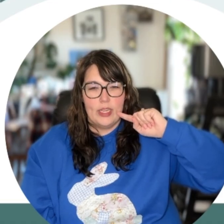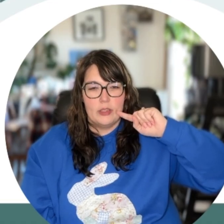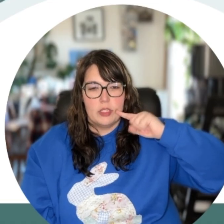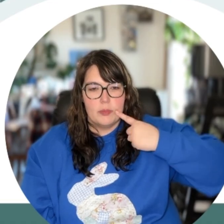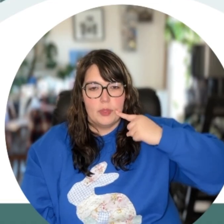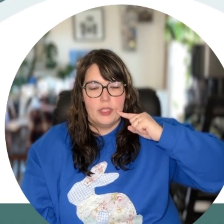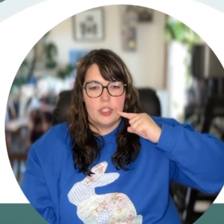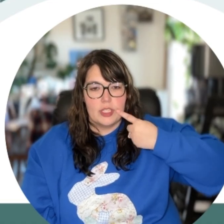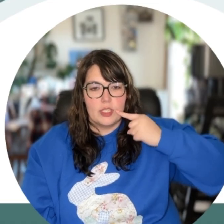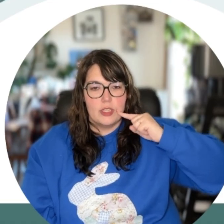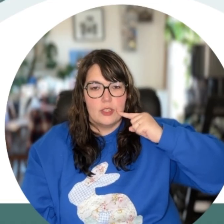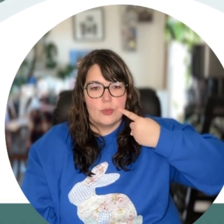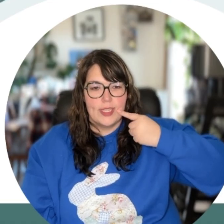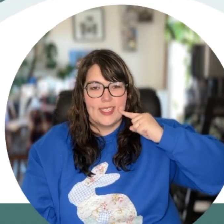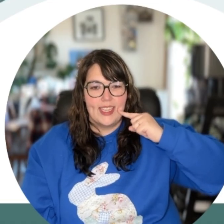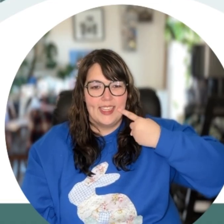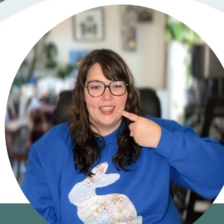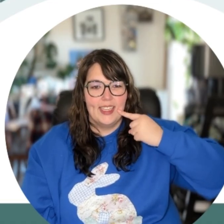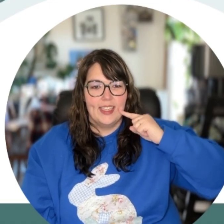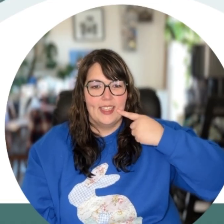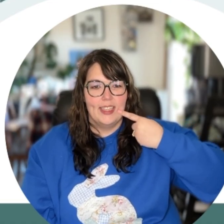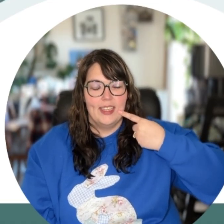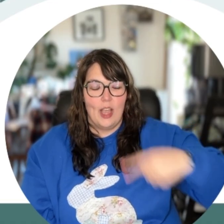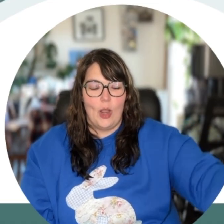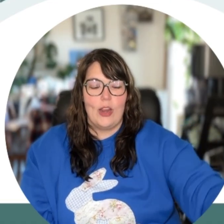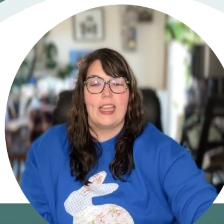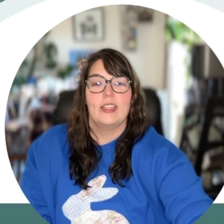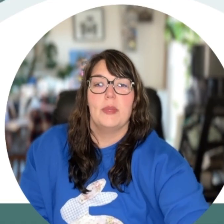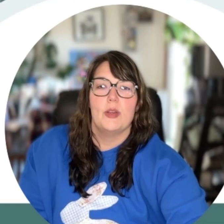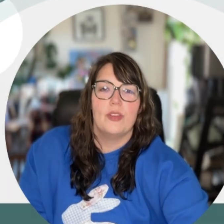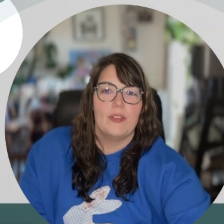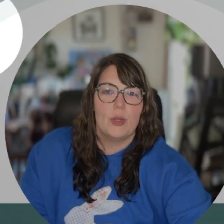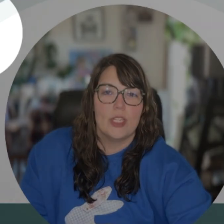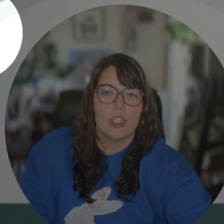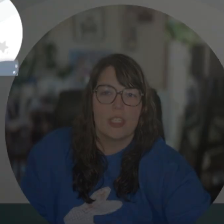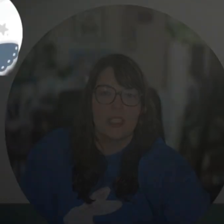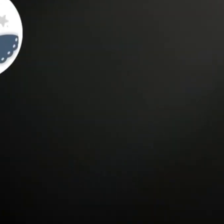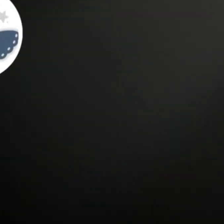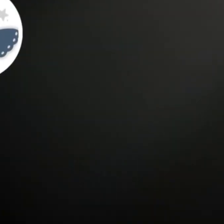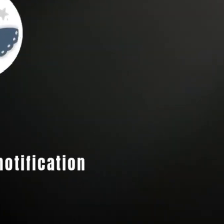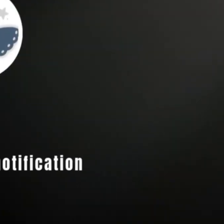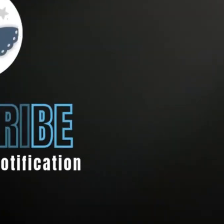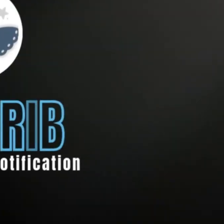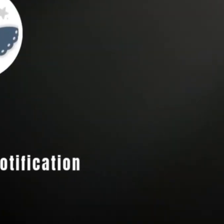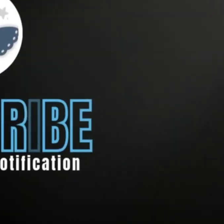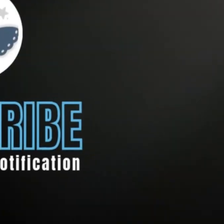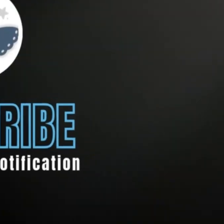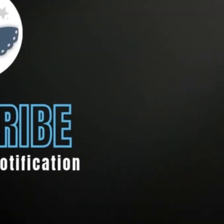right in your dimple and just twist it. All right, let me know if you have any questions.